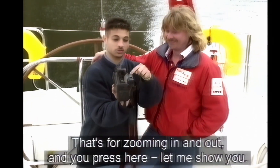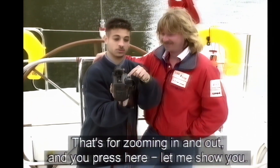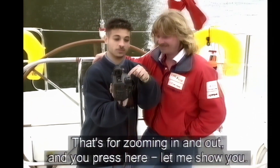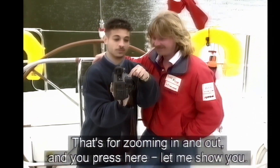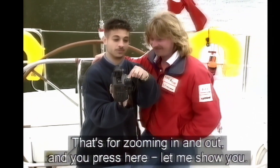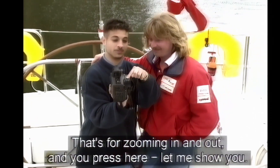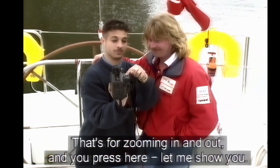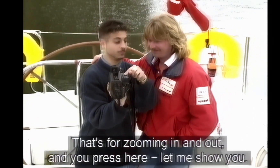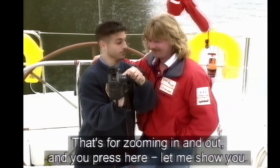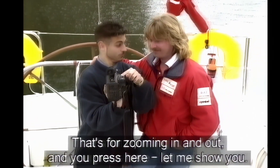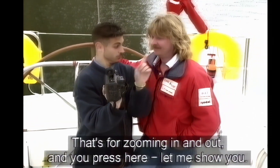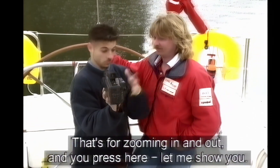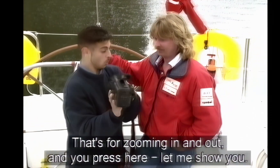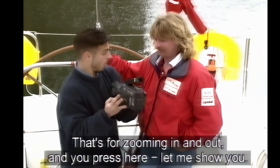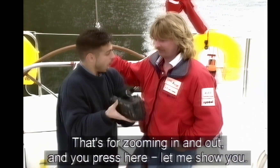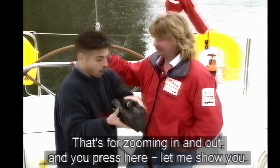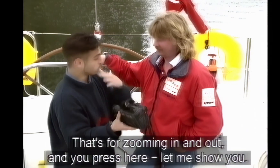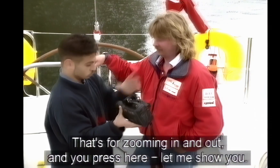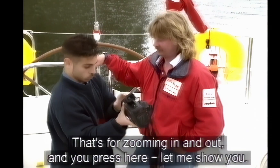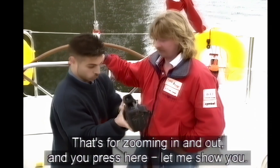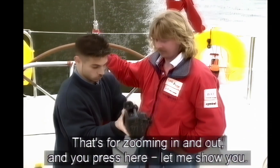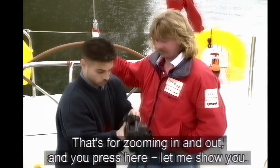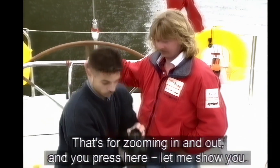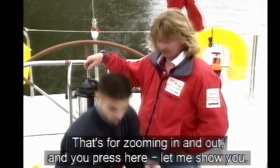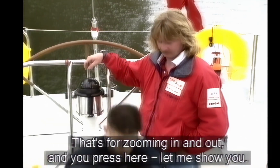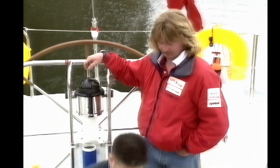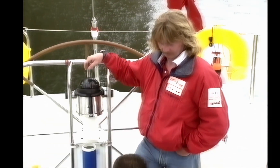what you do is you press here. Now, hang on, let me show you.